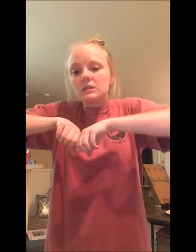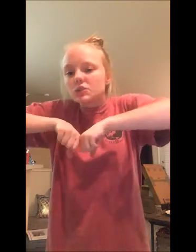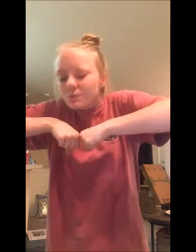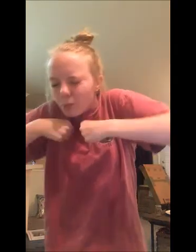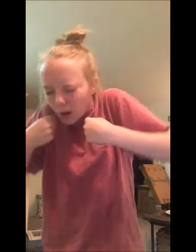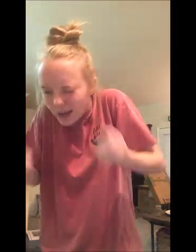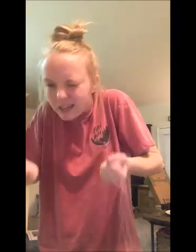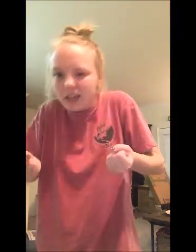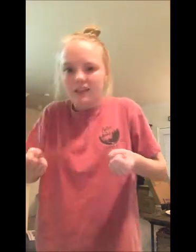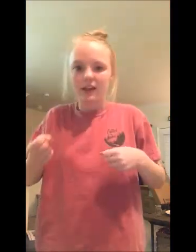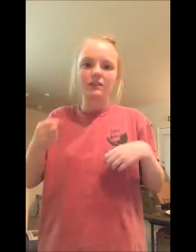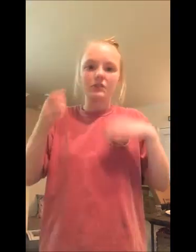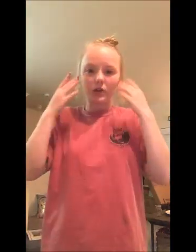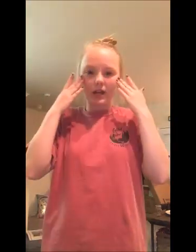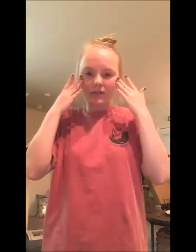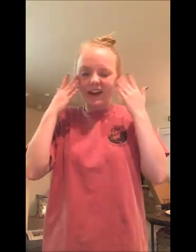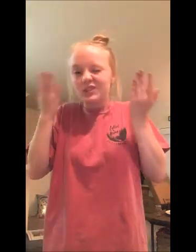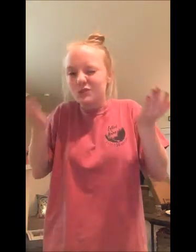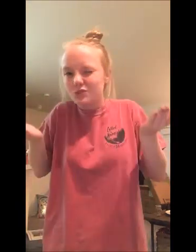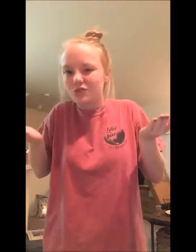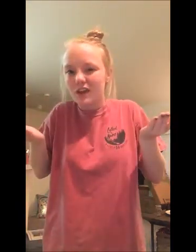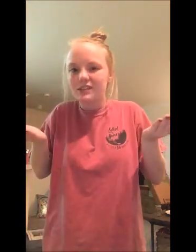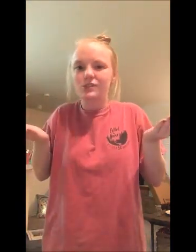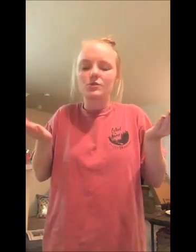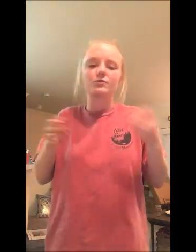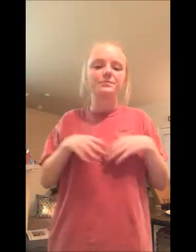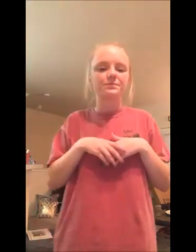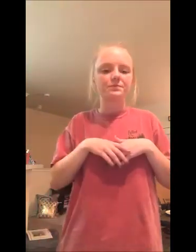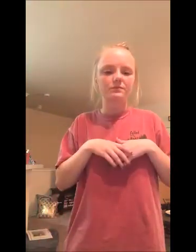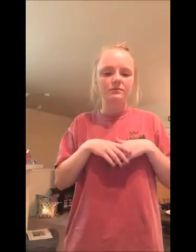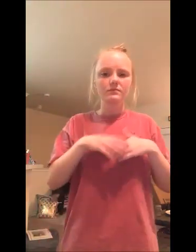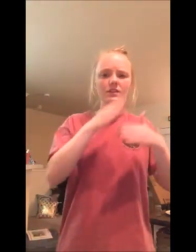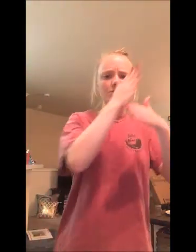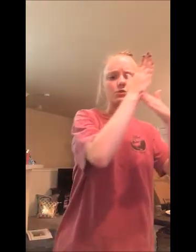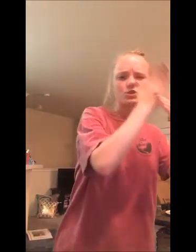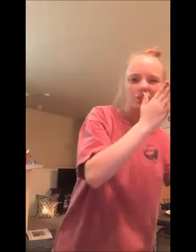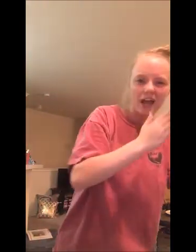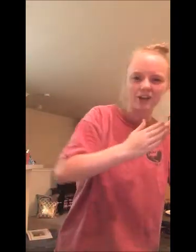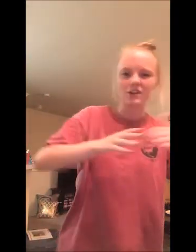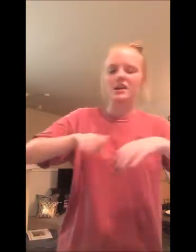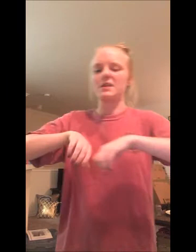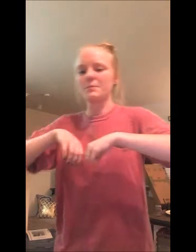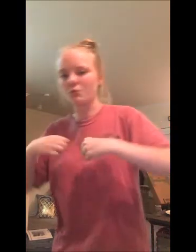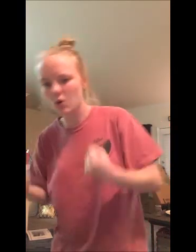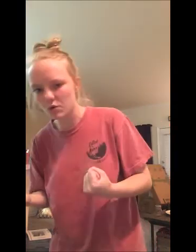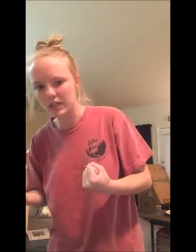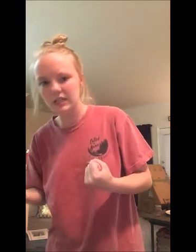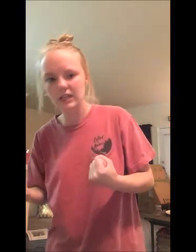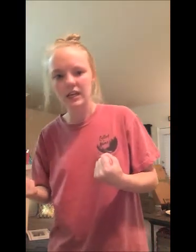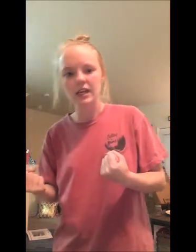Just break, and like you kind of have to use your face too. So shattered and broken.